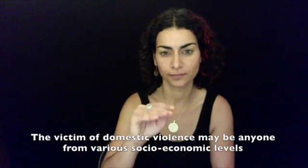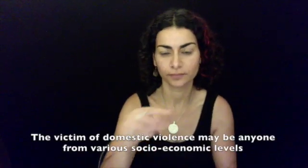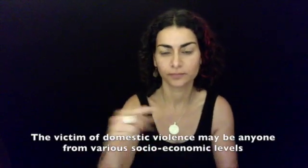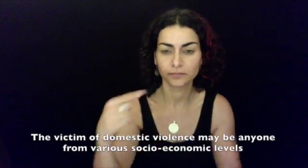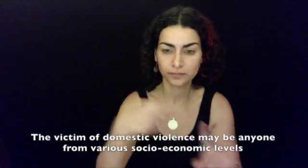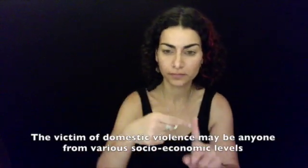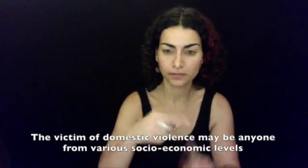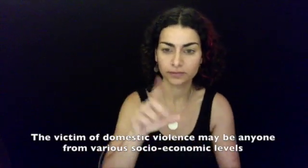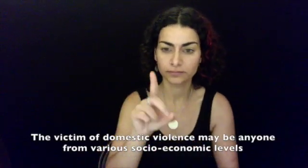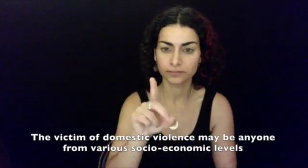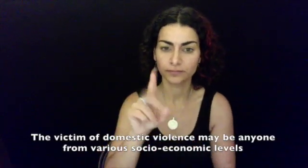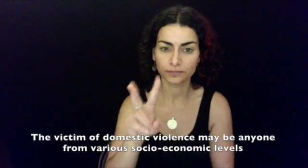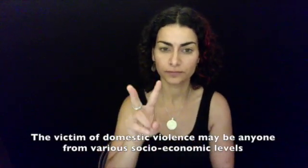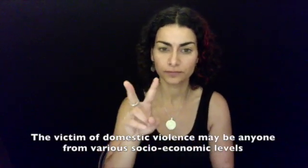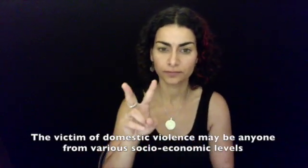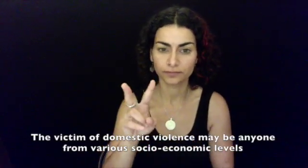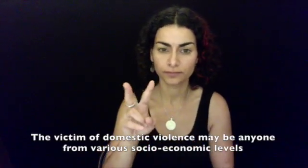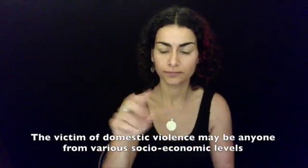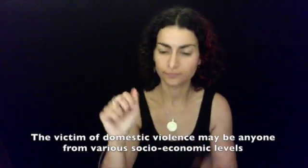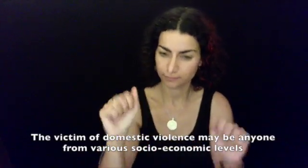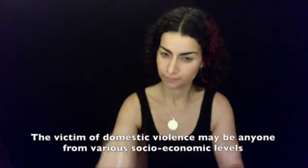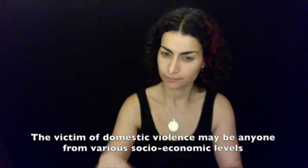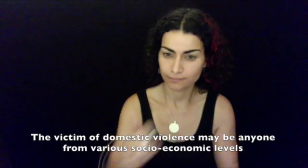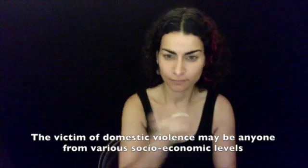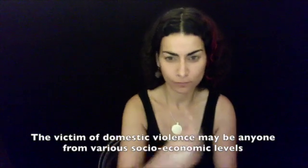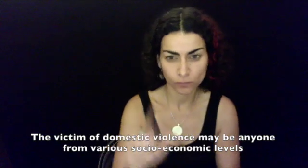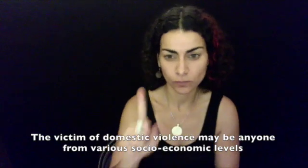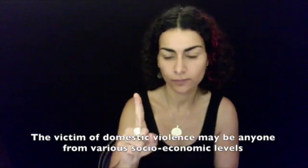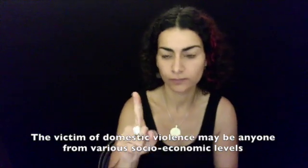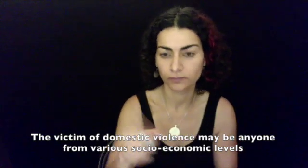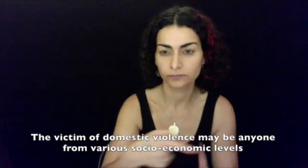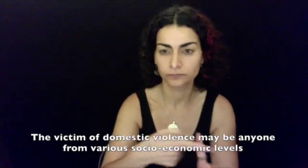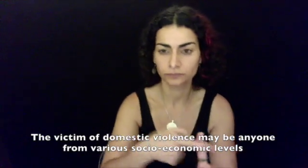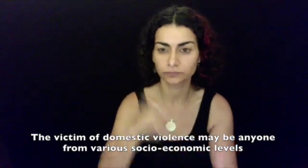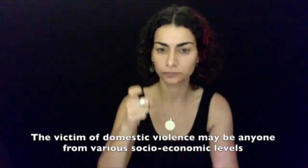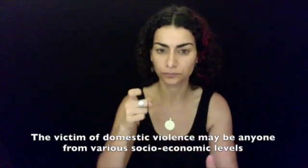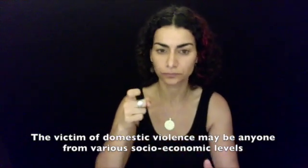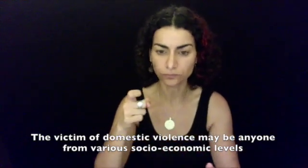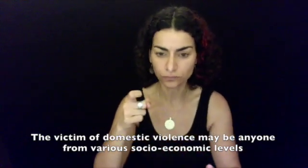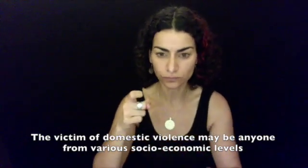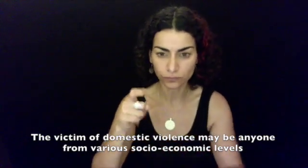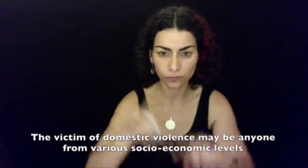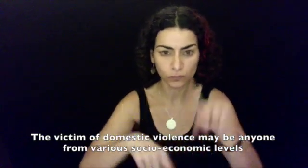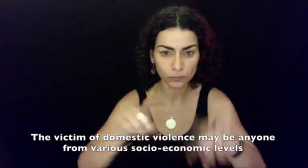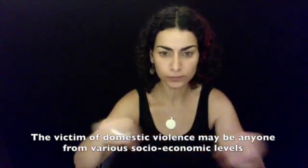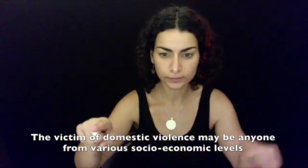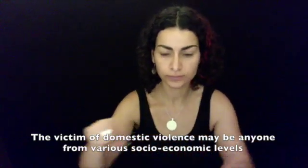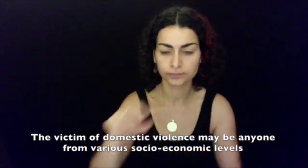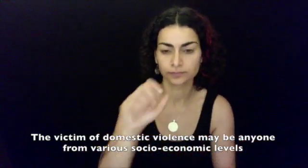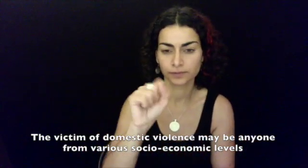The victim of domestic violence may be anyone from various socioeconomic levels.